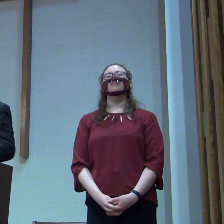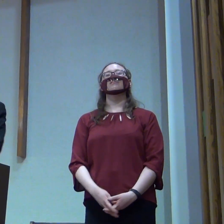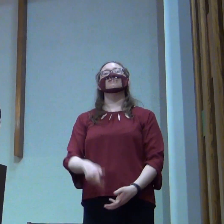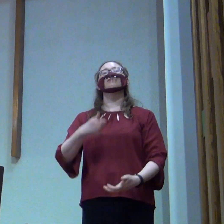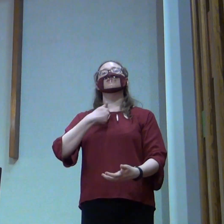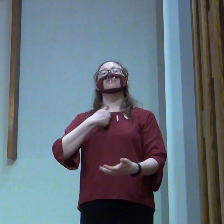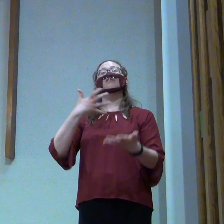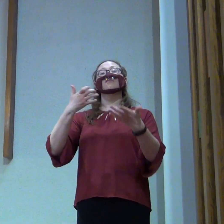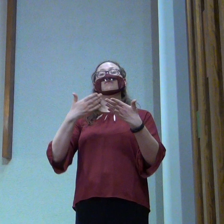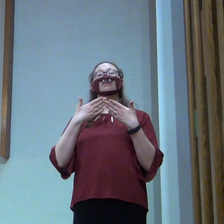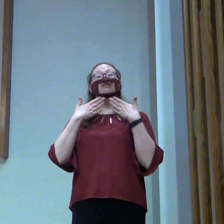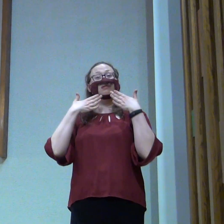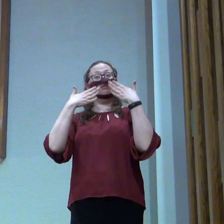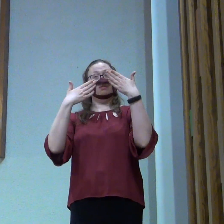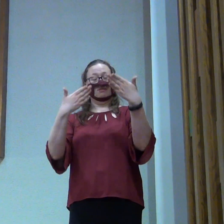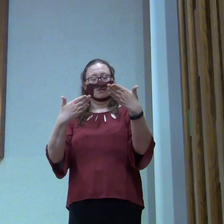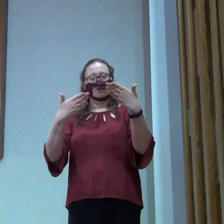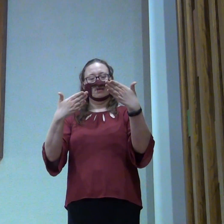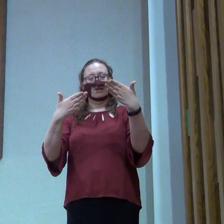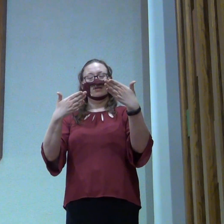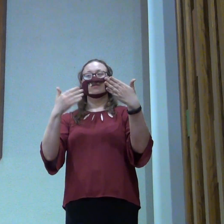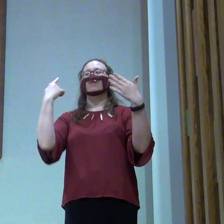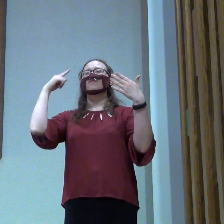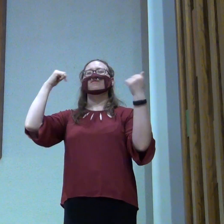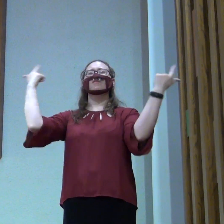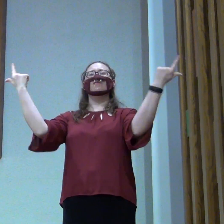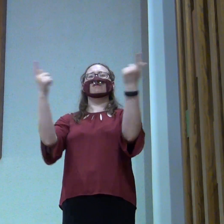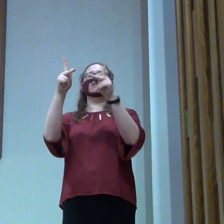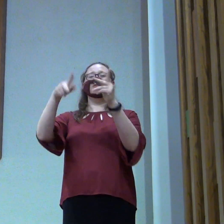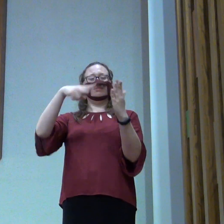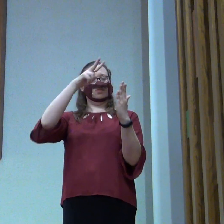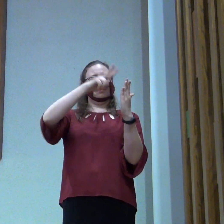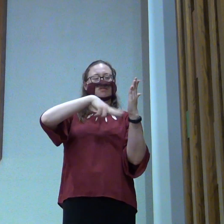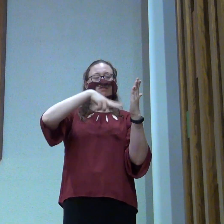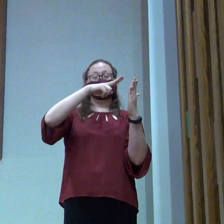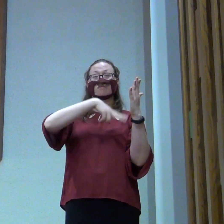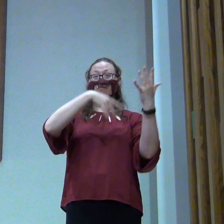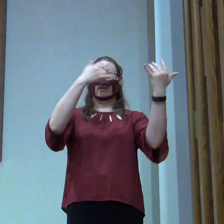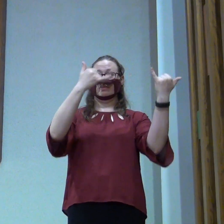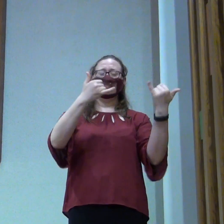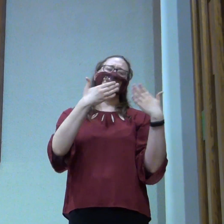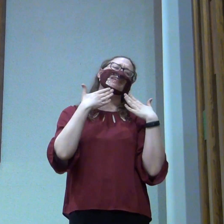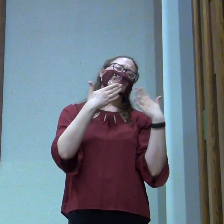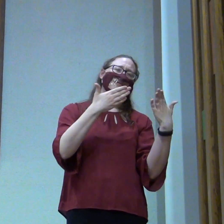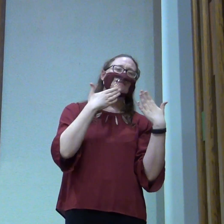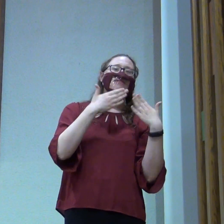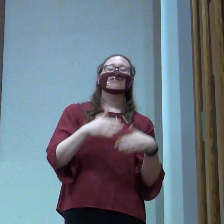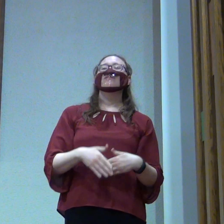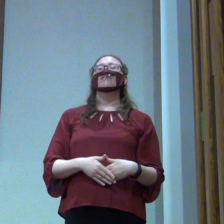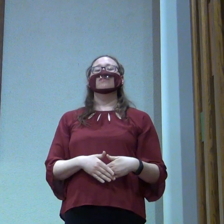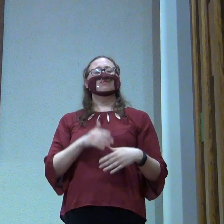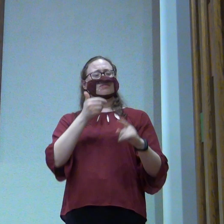want to extend my thanks to everyone who's participated in the service. Thank you for bringing your blessing.